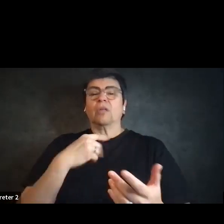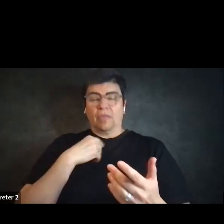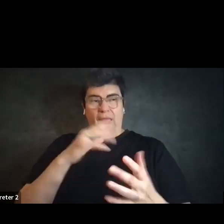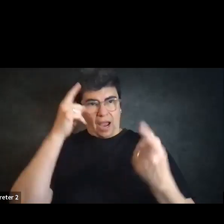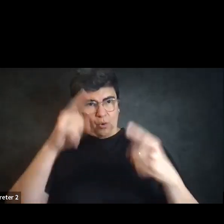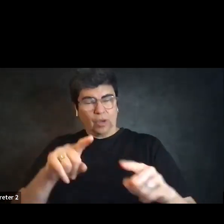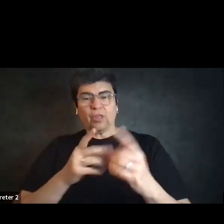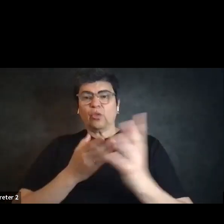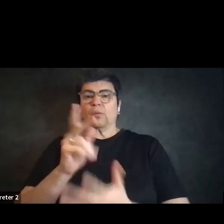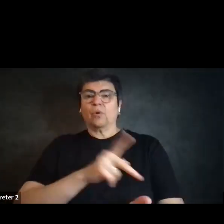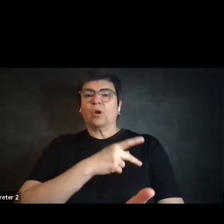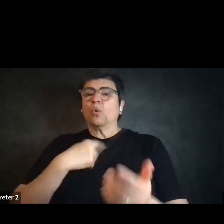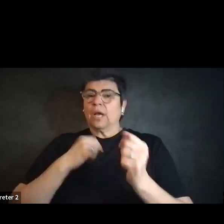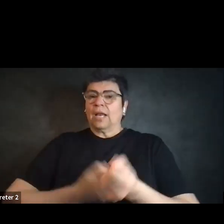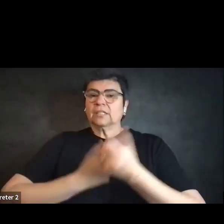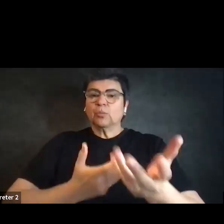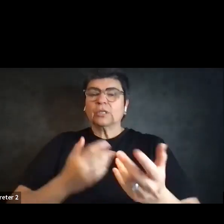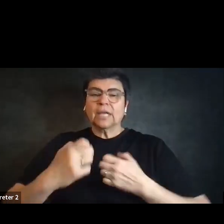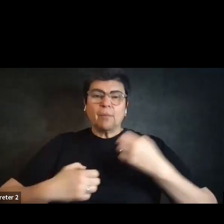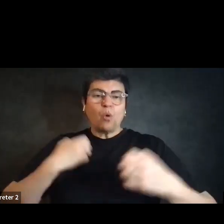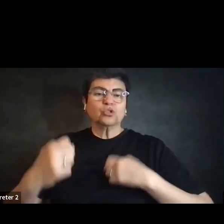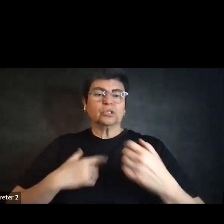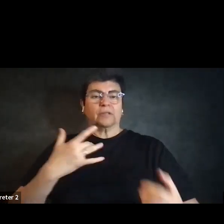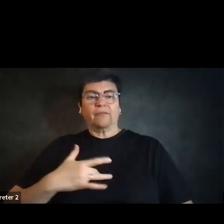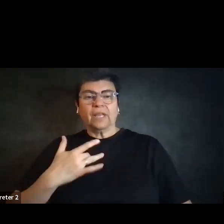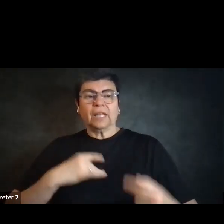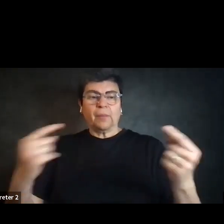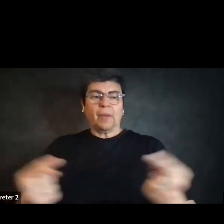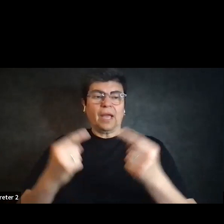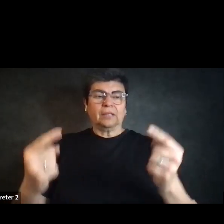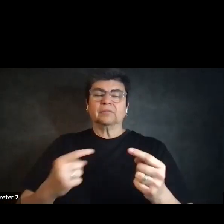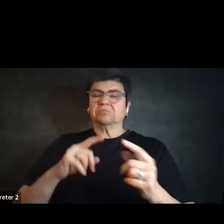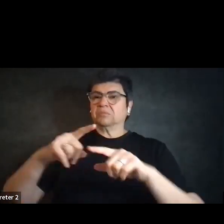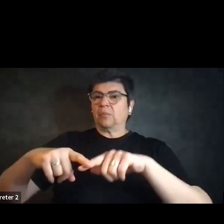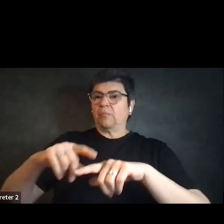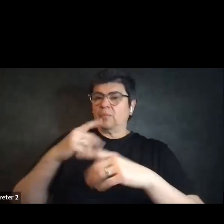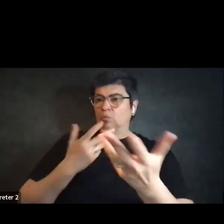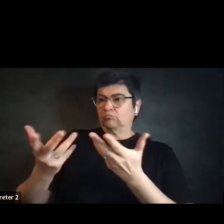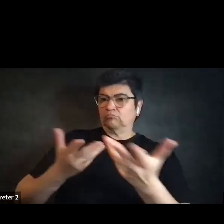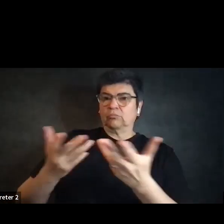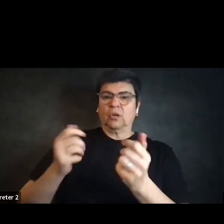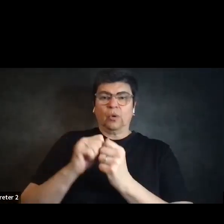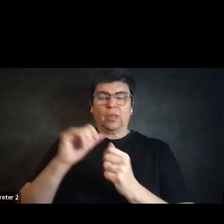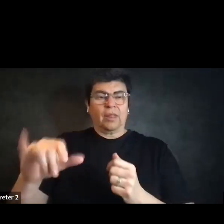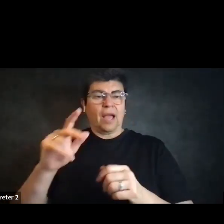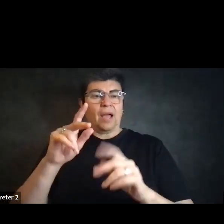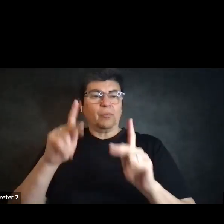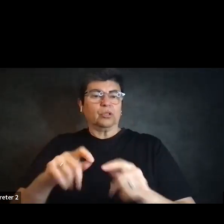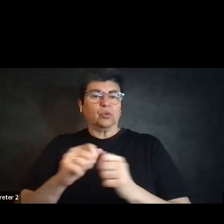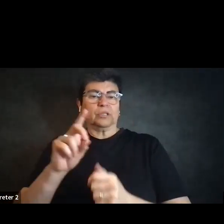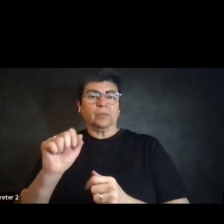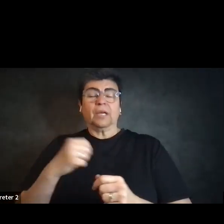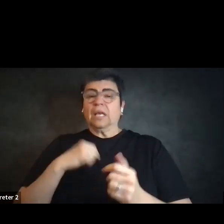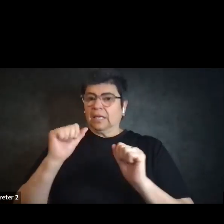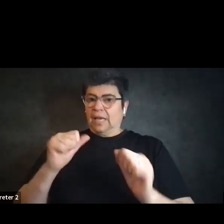poetry, we can express emotions, feelings, and pains based on interaction with a person with disability. Poetry can help medical